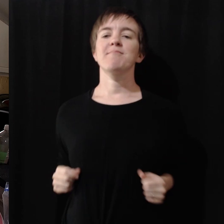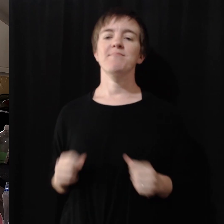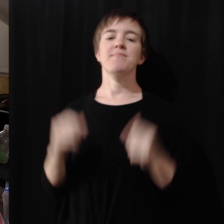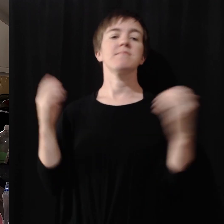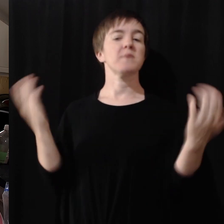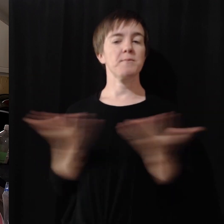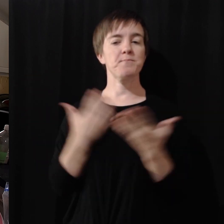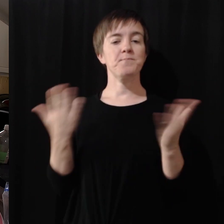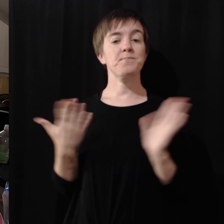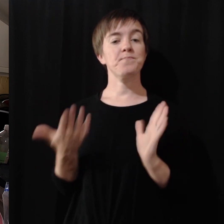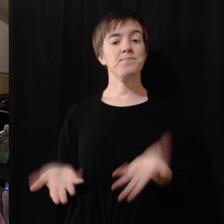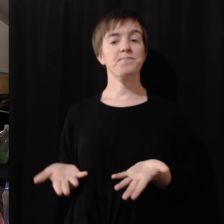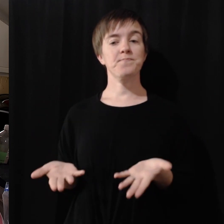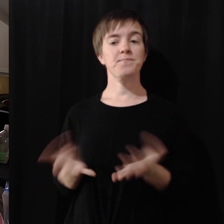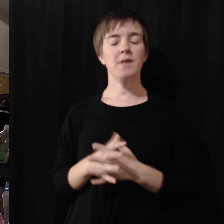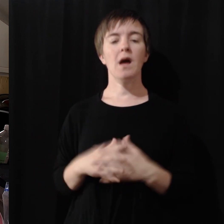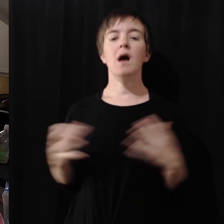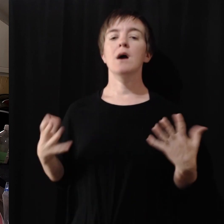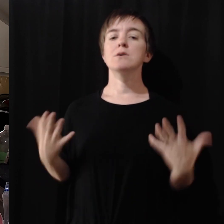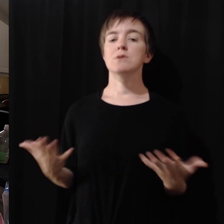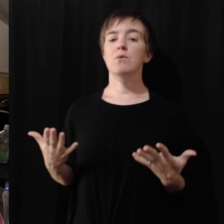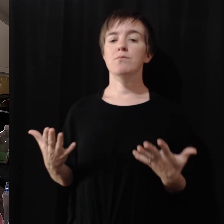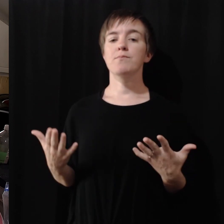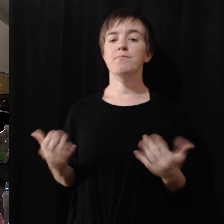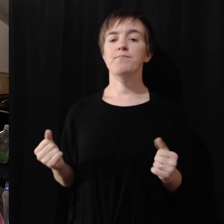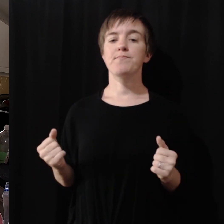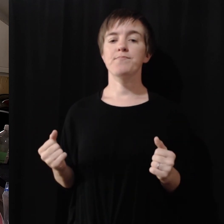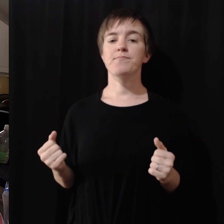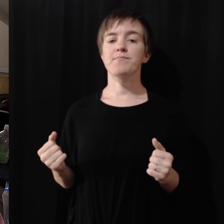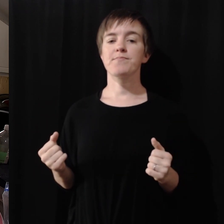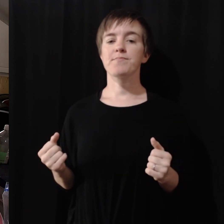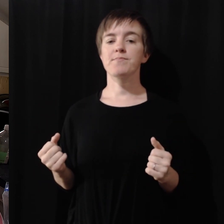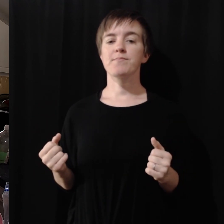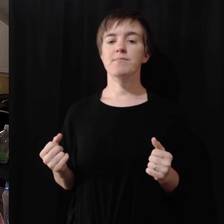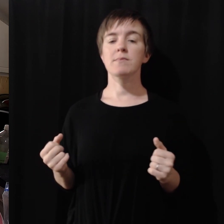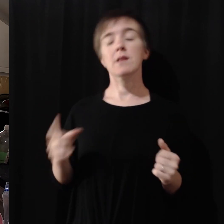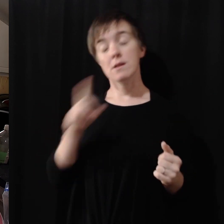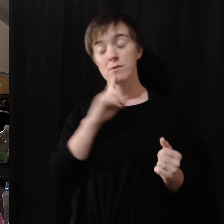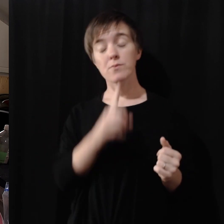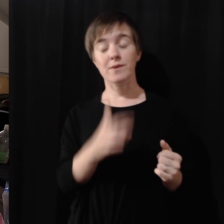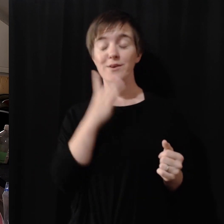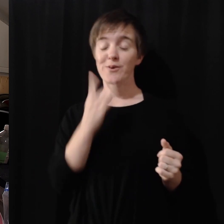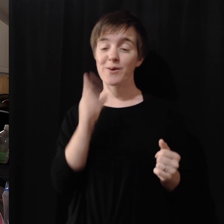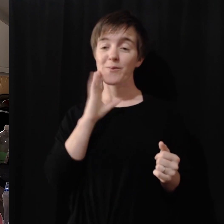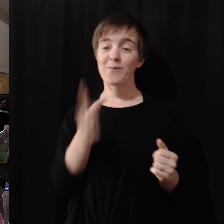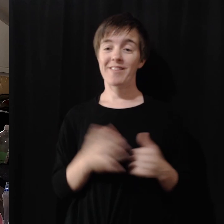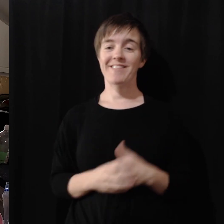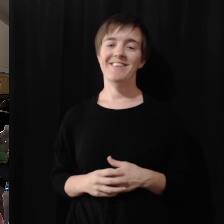Okay, here we are. So, that's going to be really good.